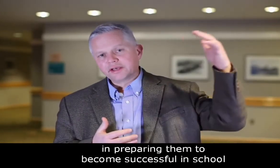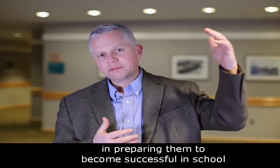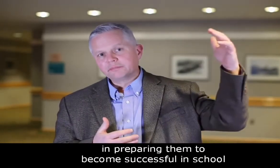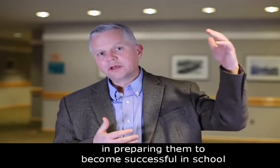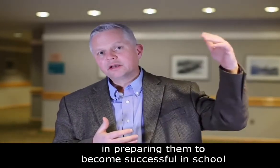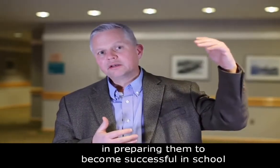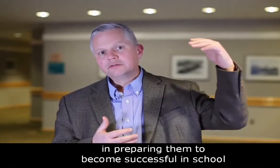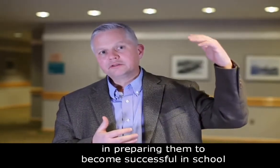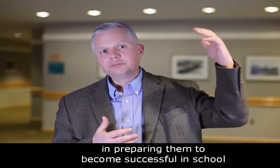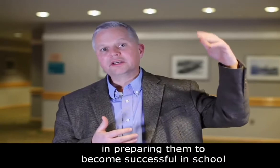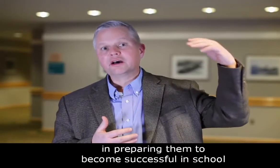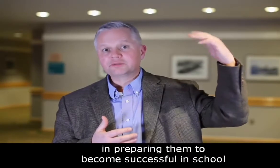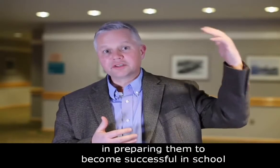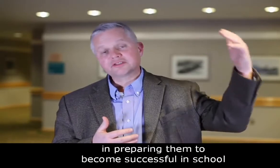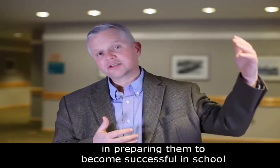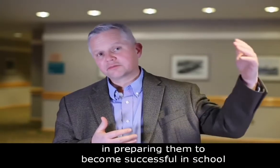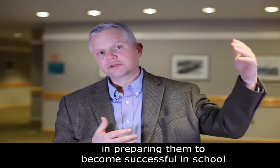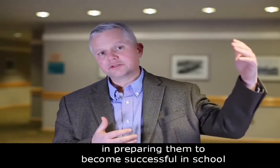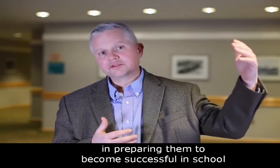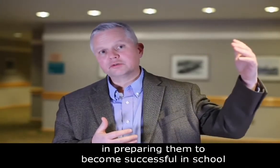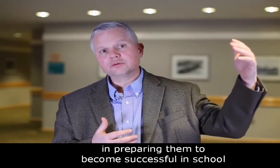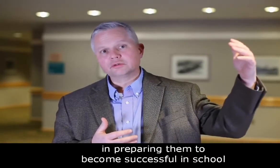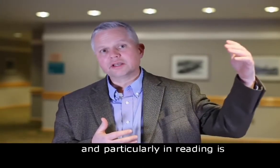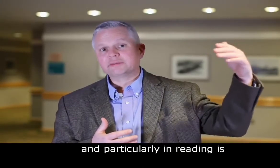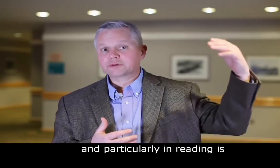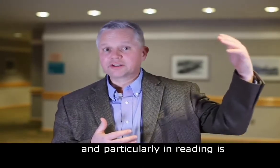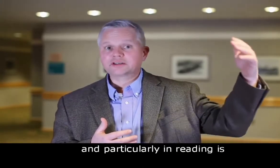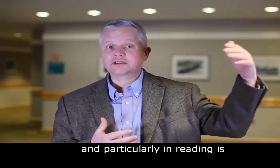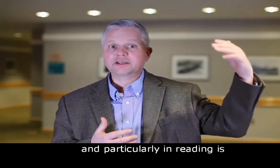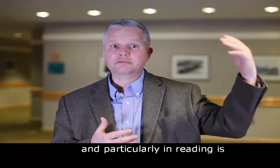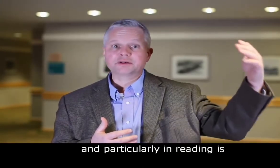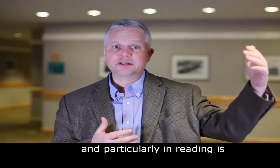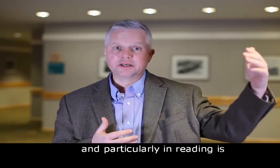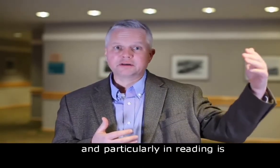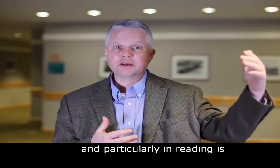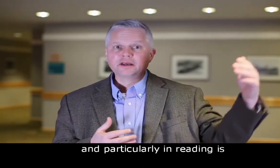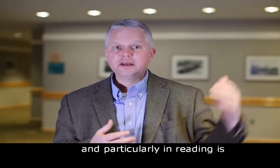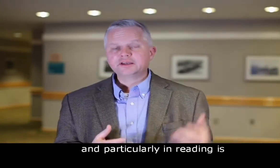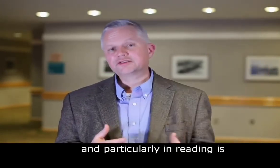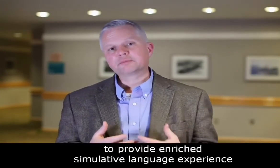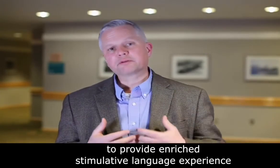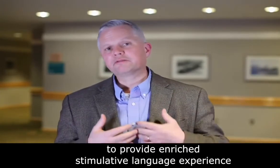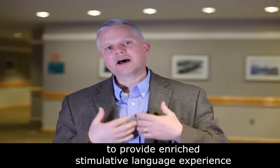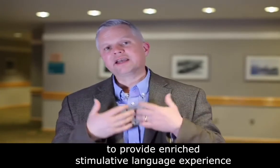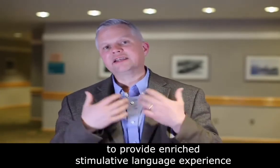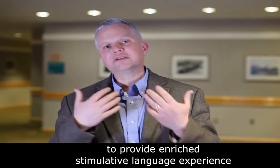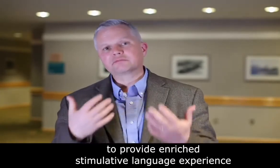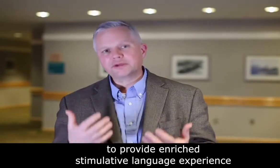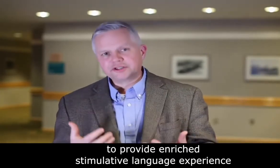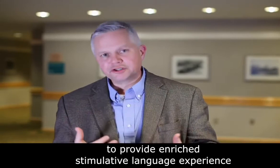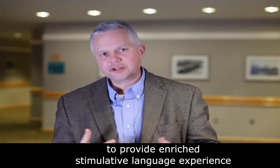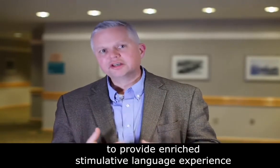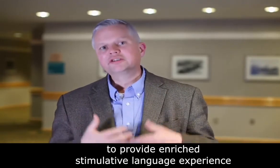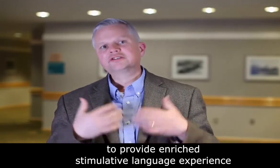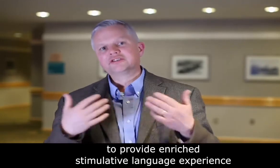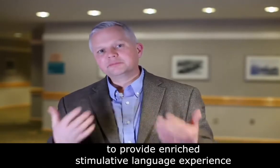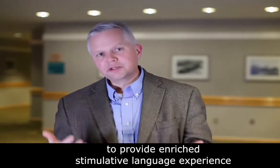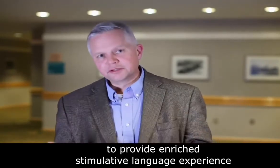them to become successful in school, and particularly in reading, is to provide enriched,